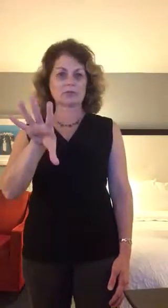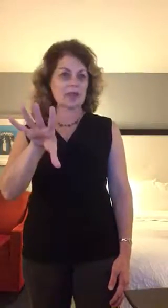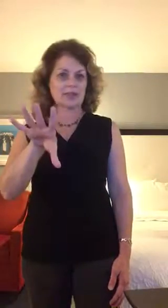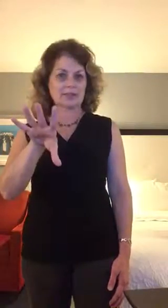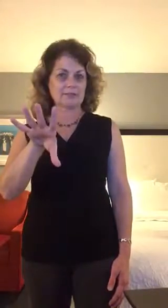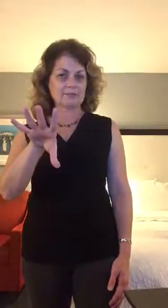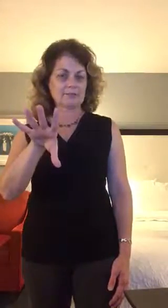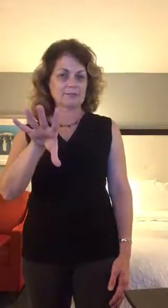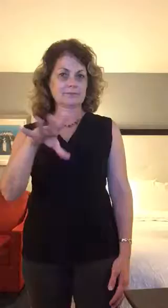like.